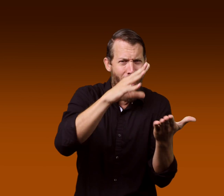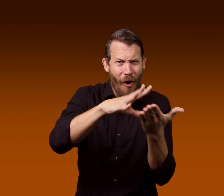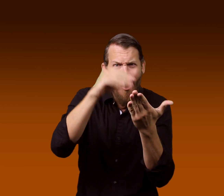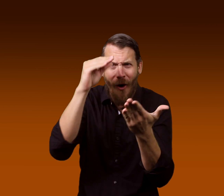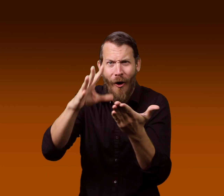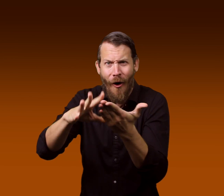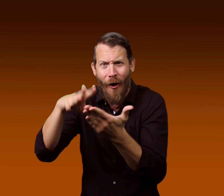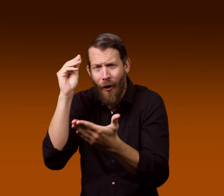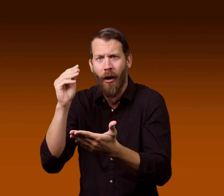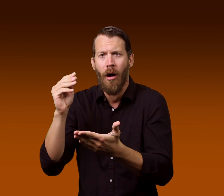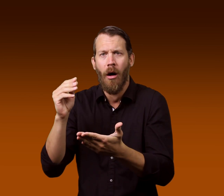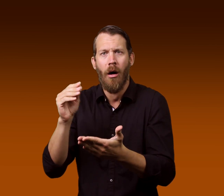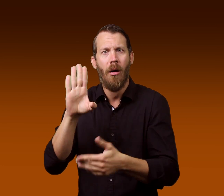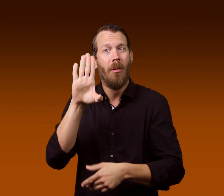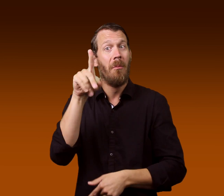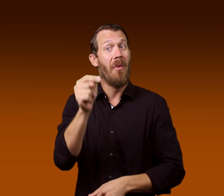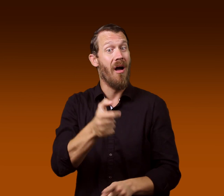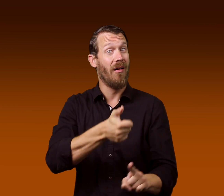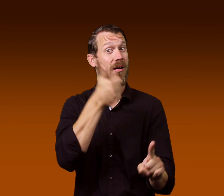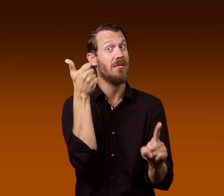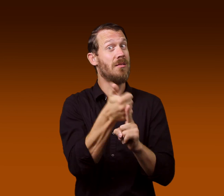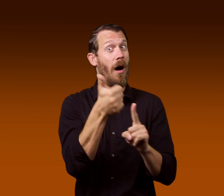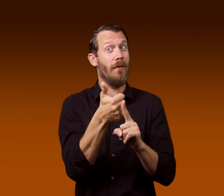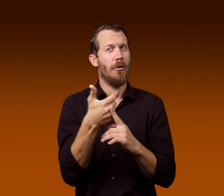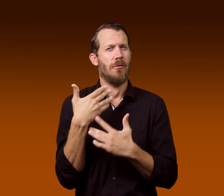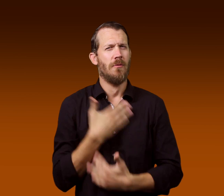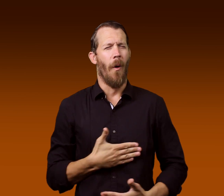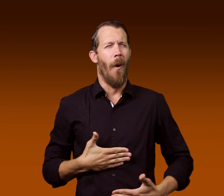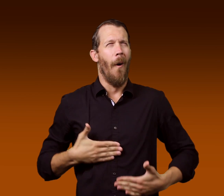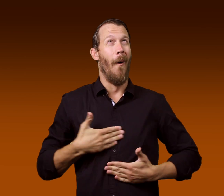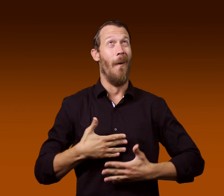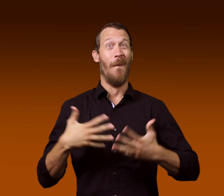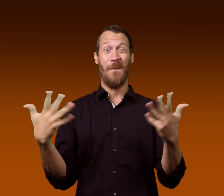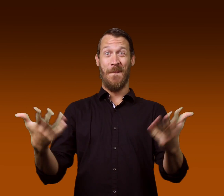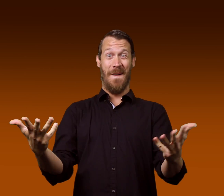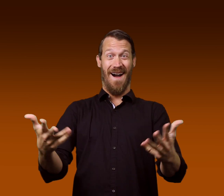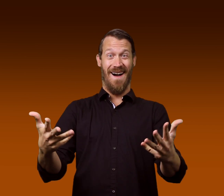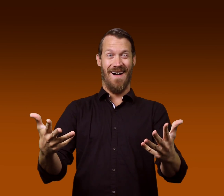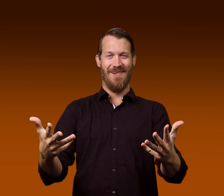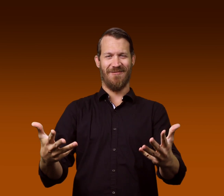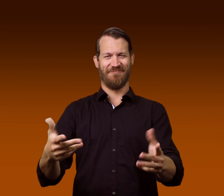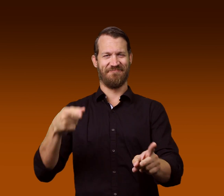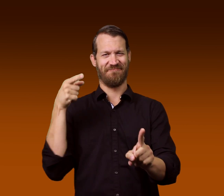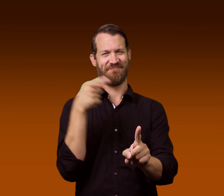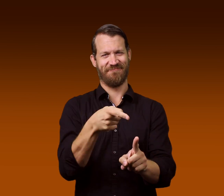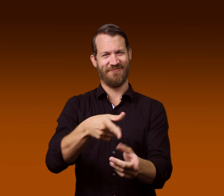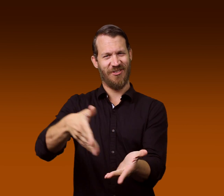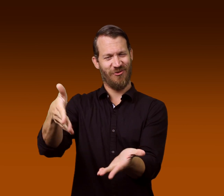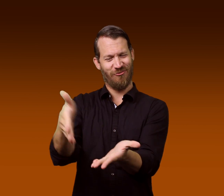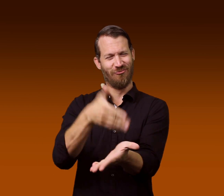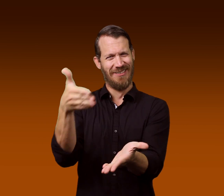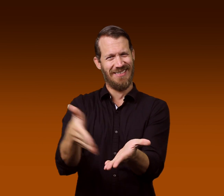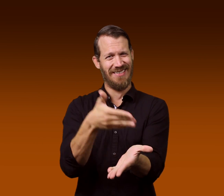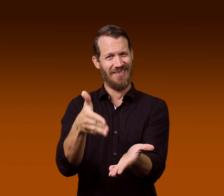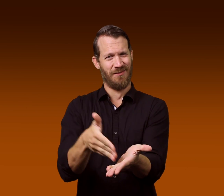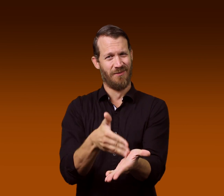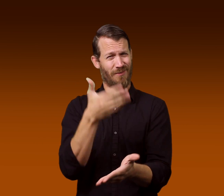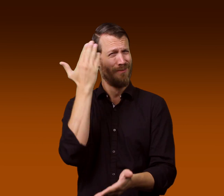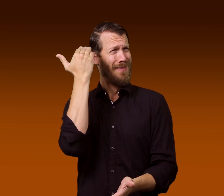hardworking as ever. Though it had learned how to do many things, sweeping brought it special pleasure. It